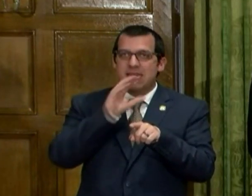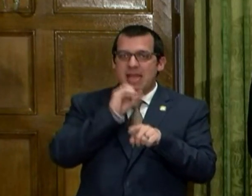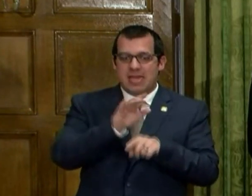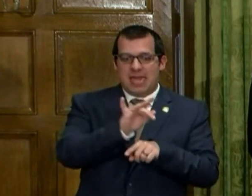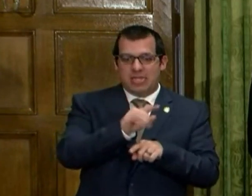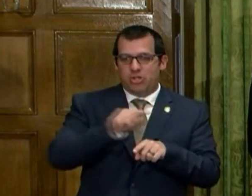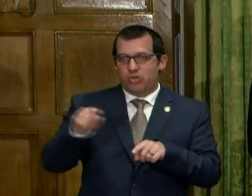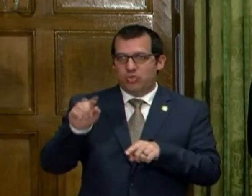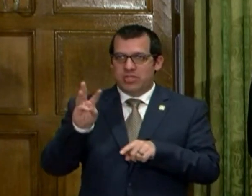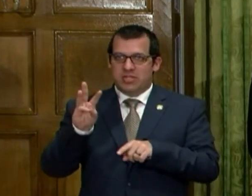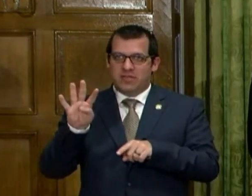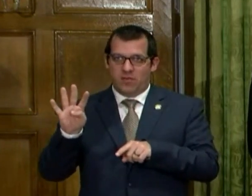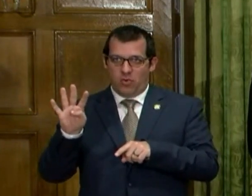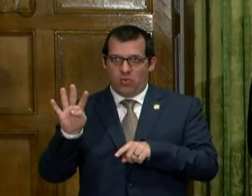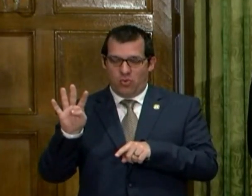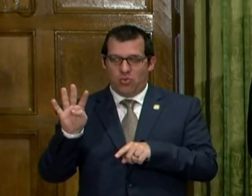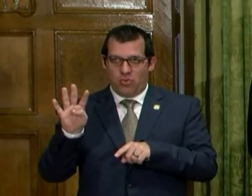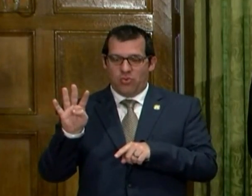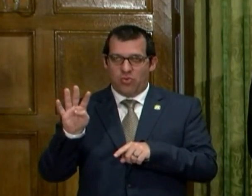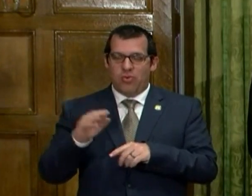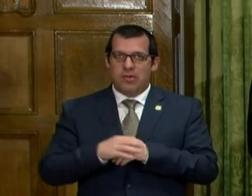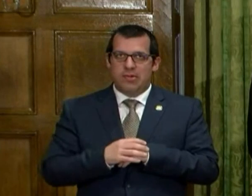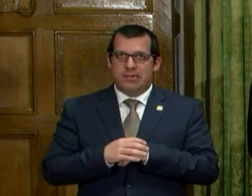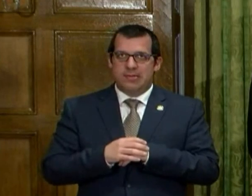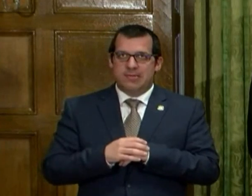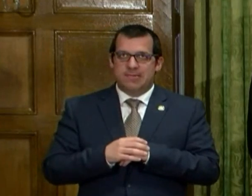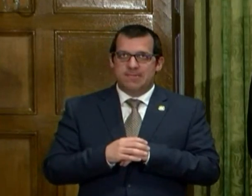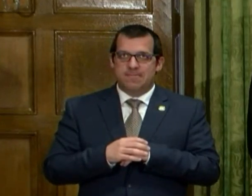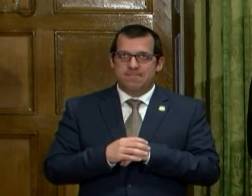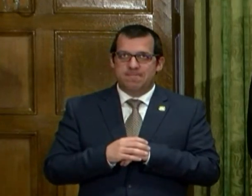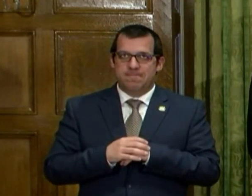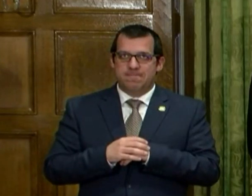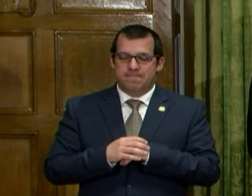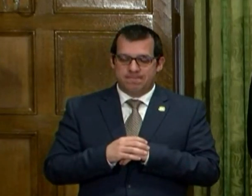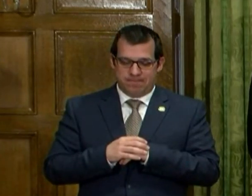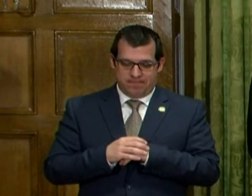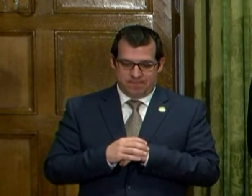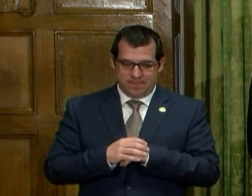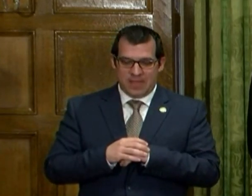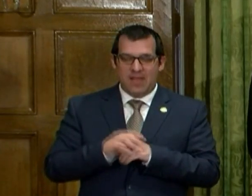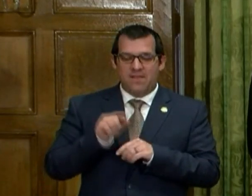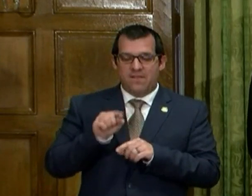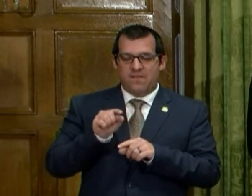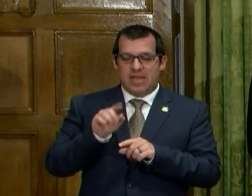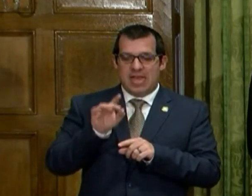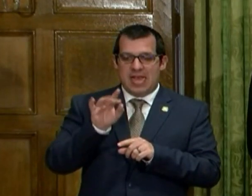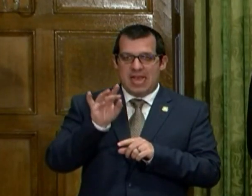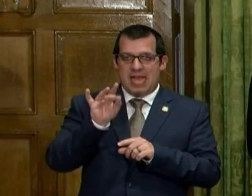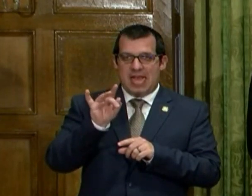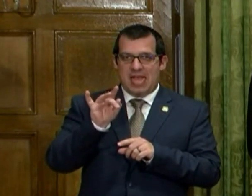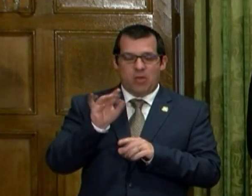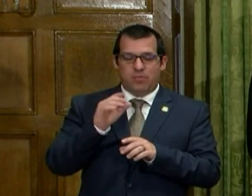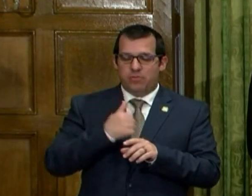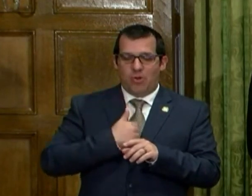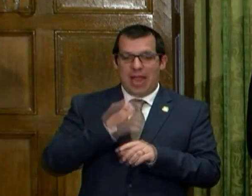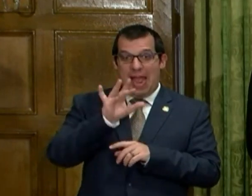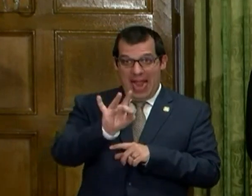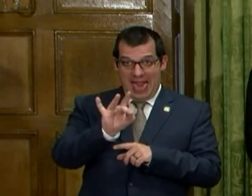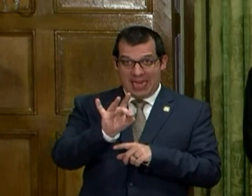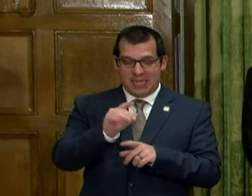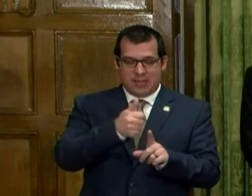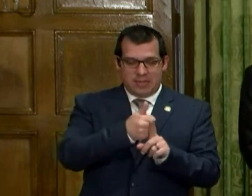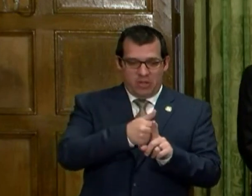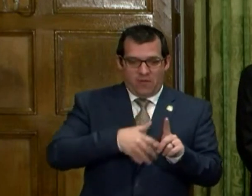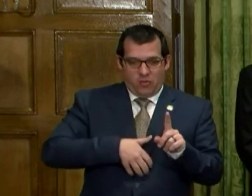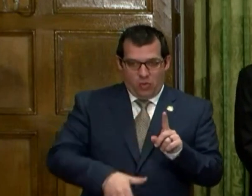to 64. We have 8 of those are pregnant